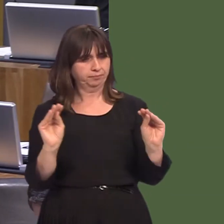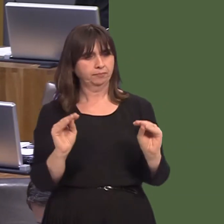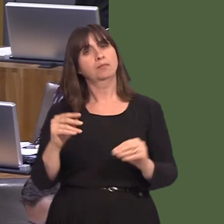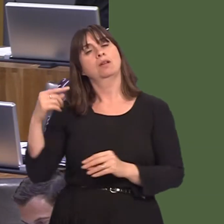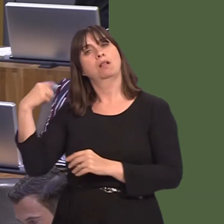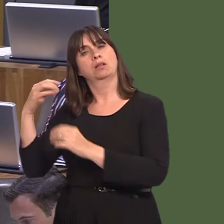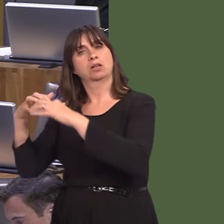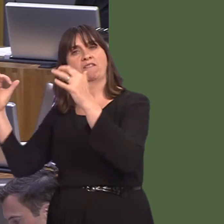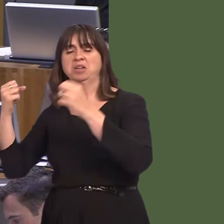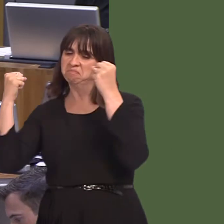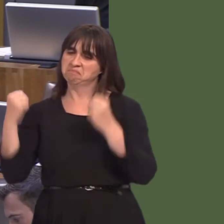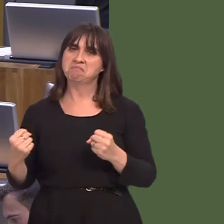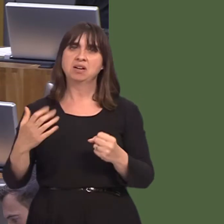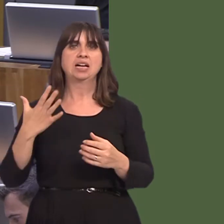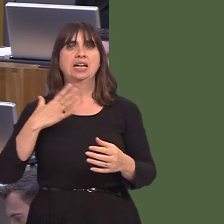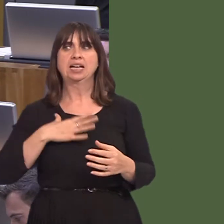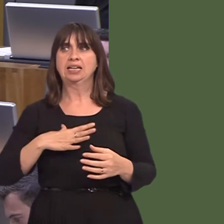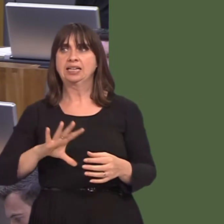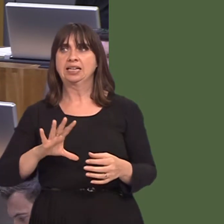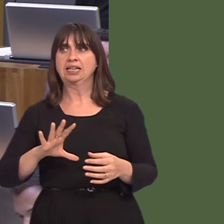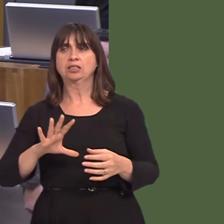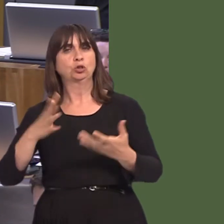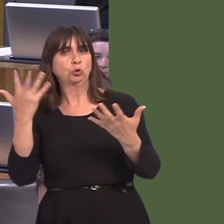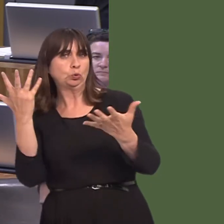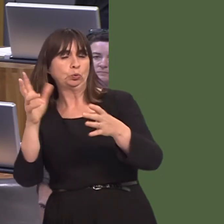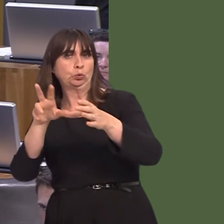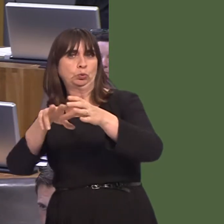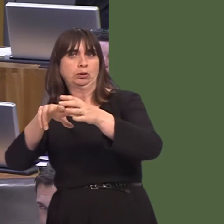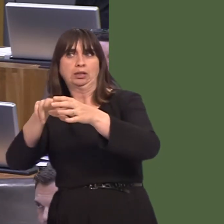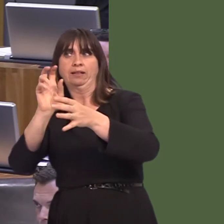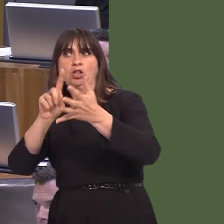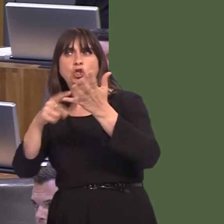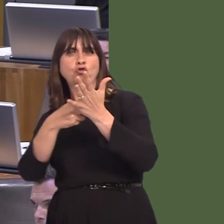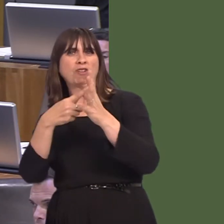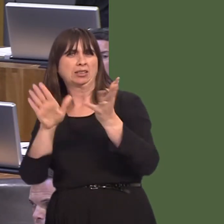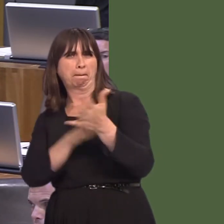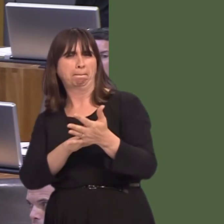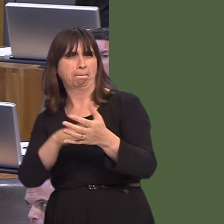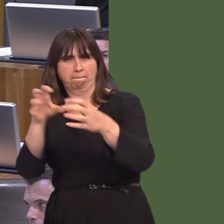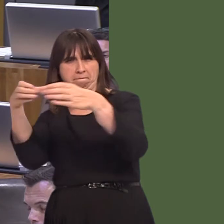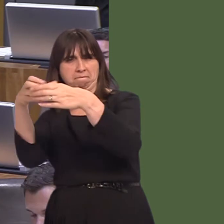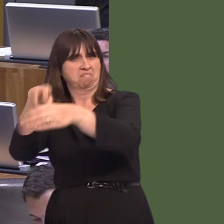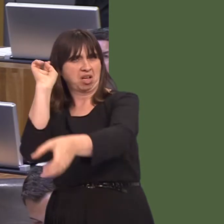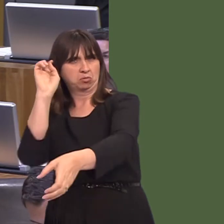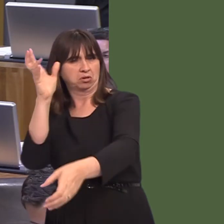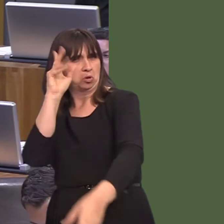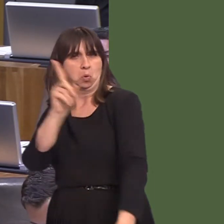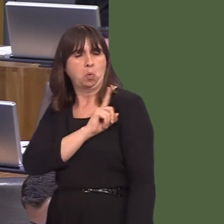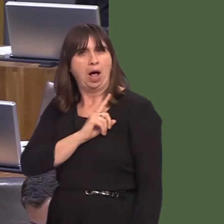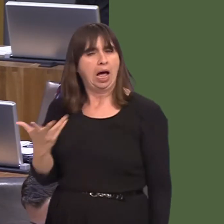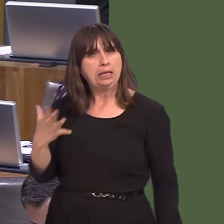seems insistent that we need to leave Euratom. I have absolutely no idea why we leave Euratom. I can't remember anybody saying that after being on the doorstep in